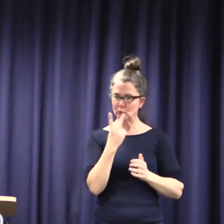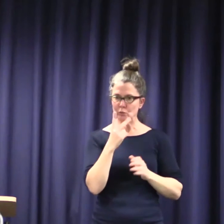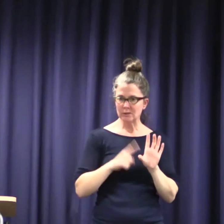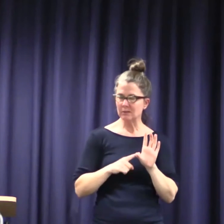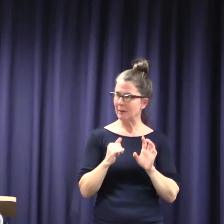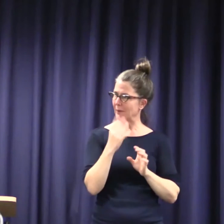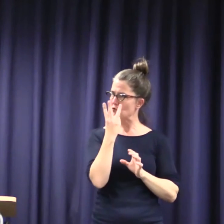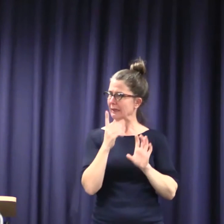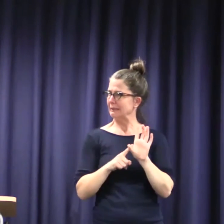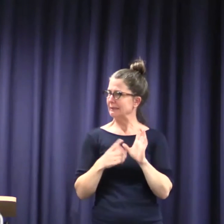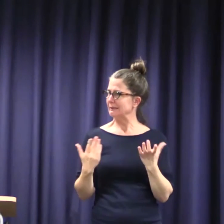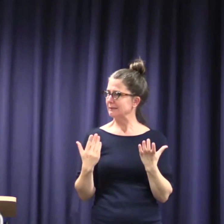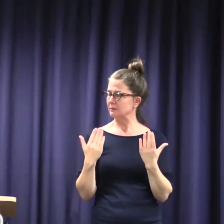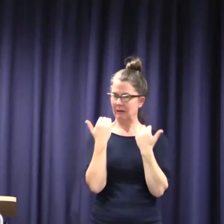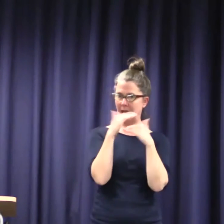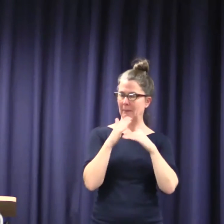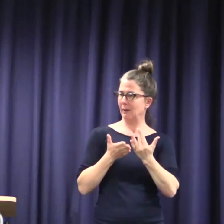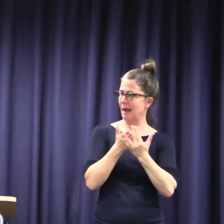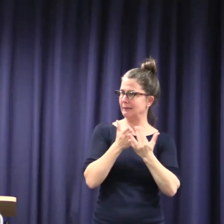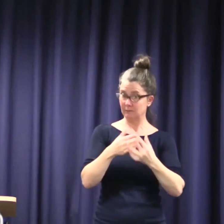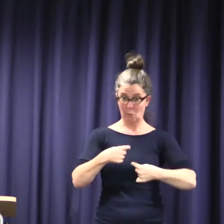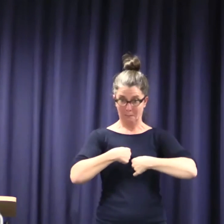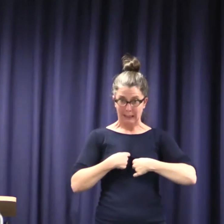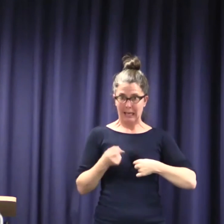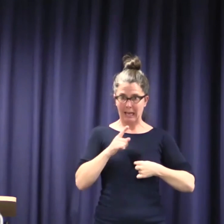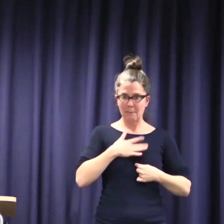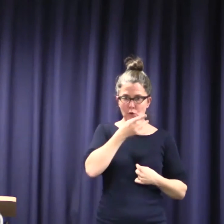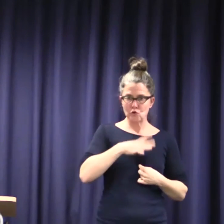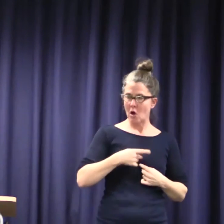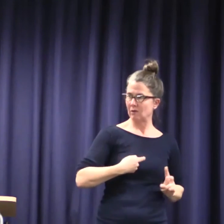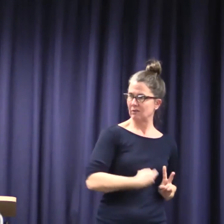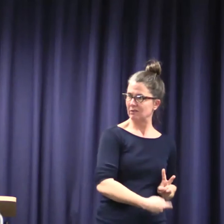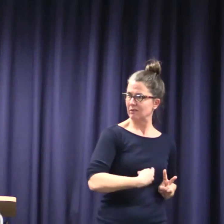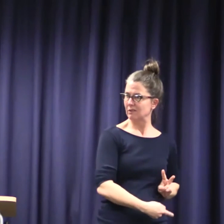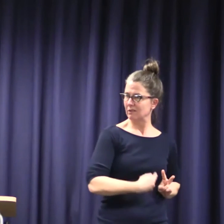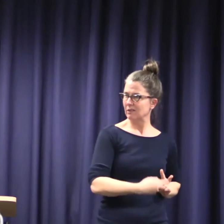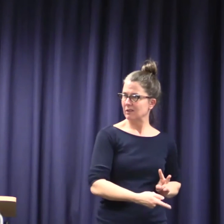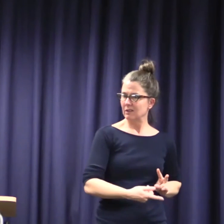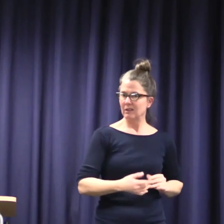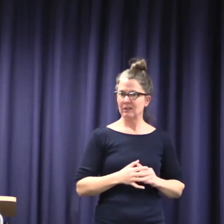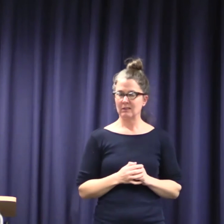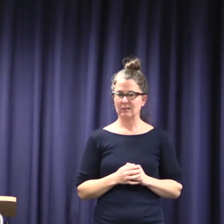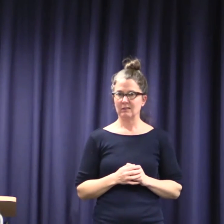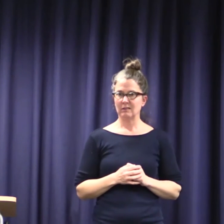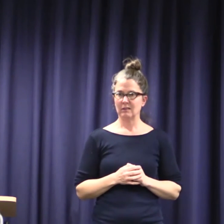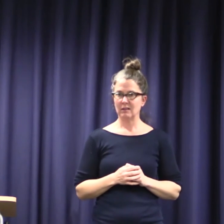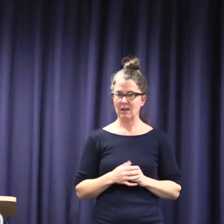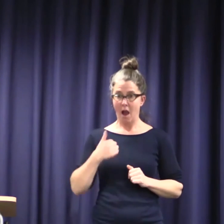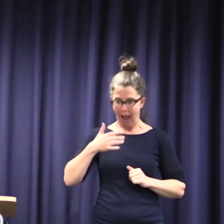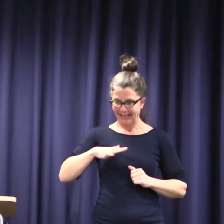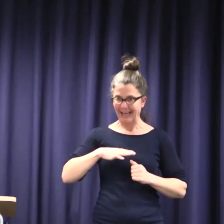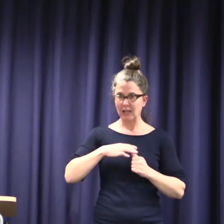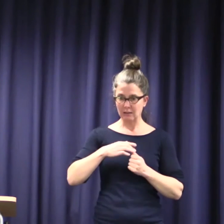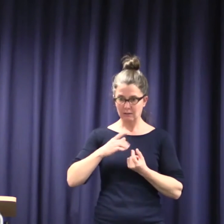medical access for myself and my child, ongoing treatment that's been covered by NABS now may